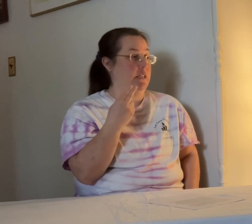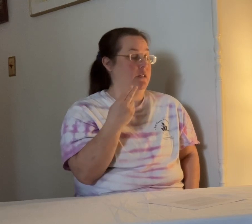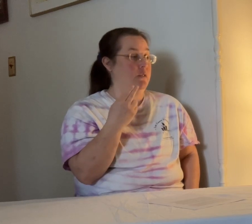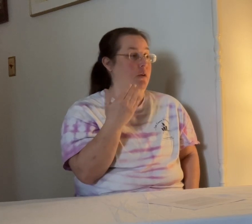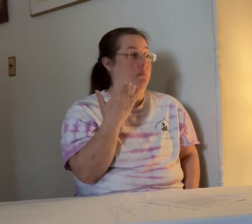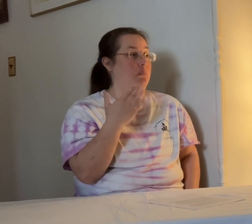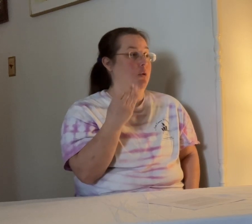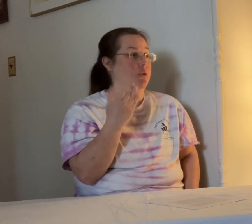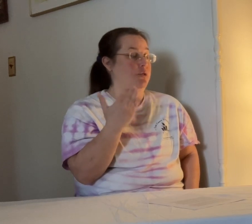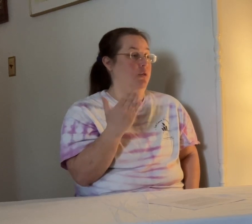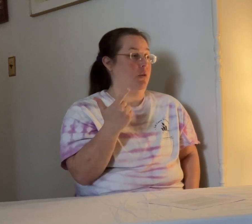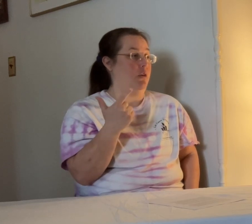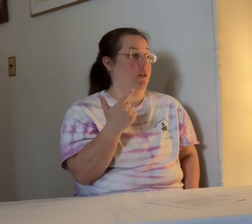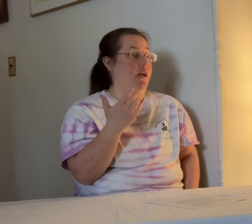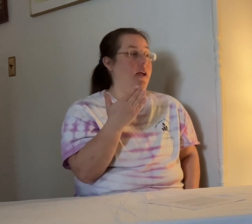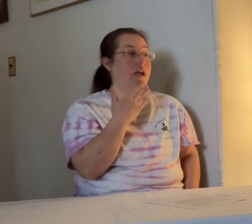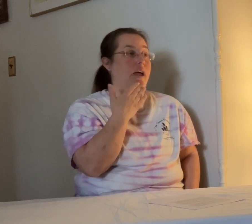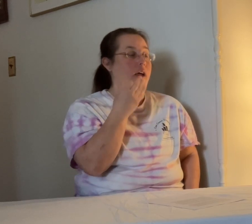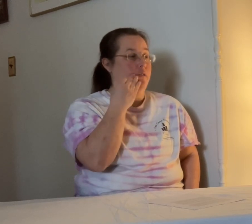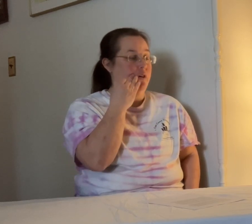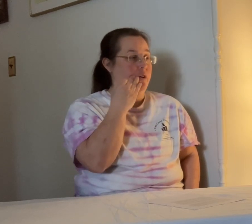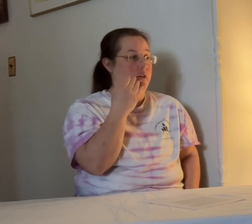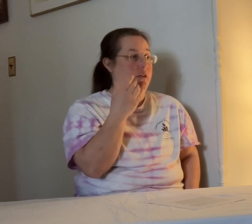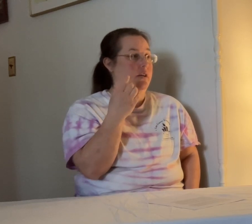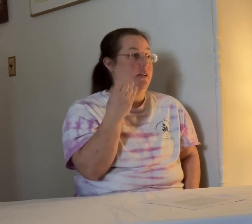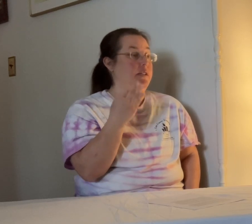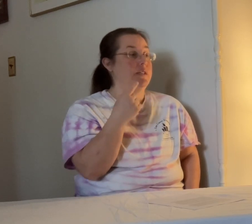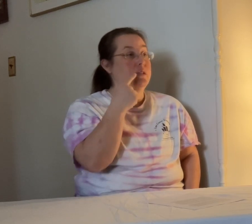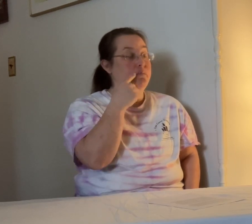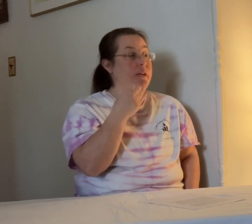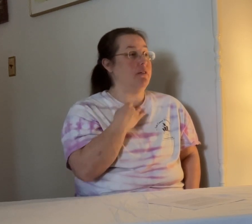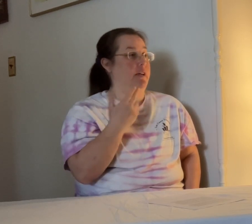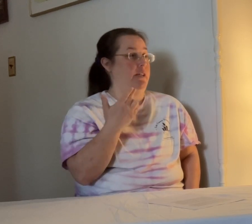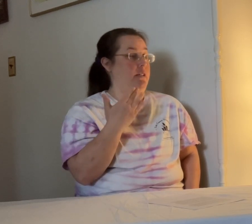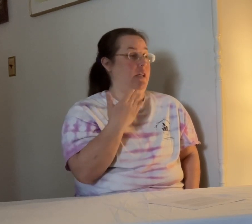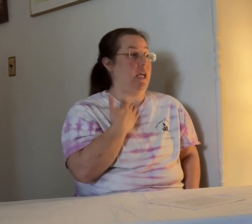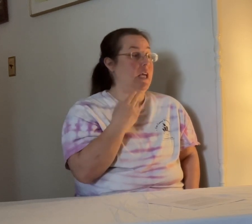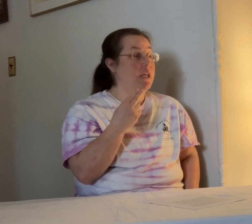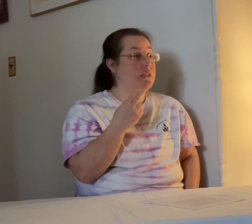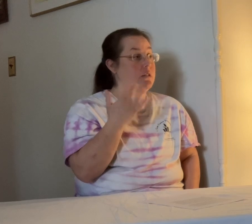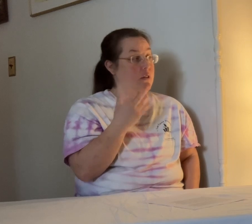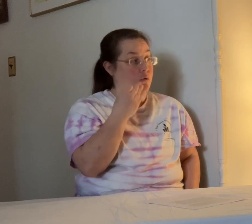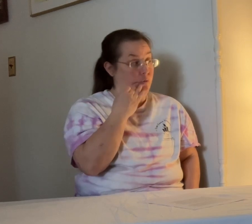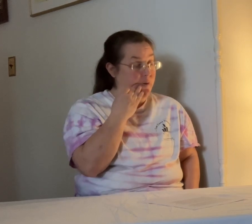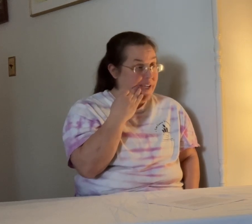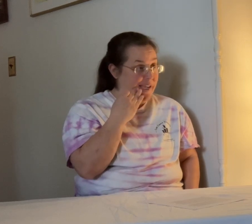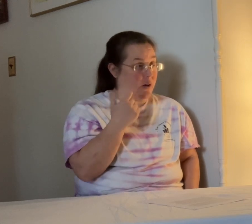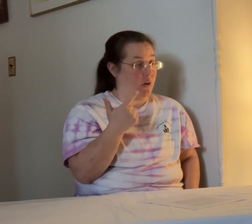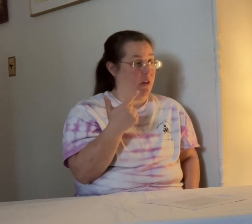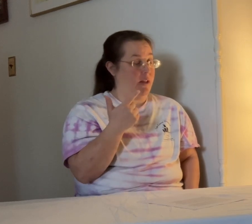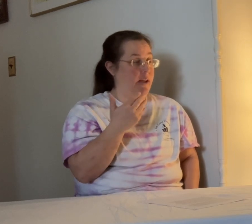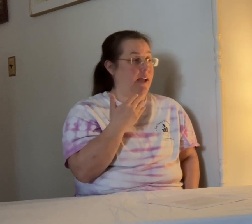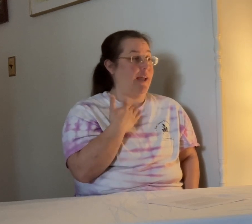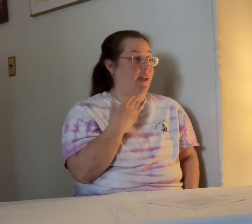is mortal error. Spirit is the real